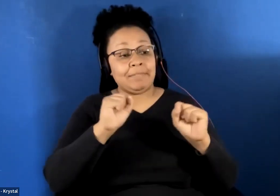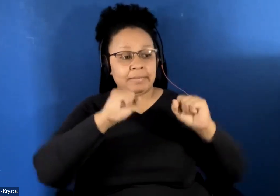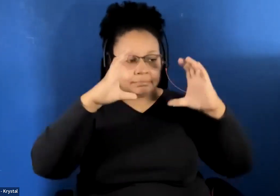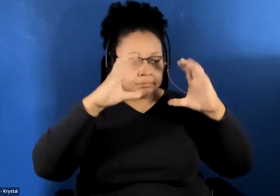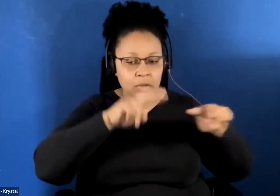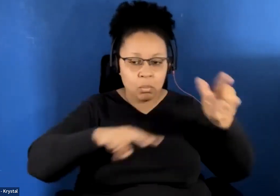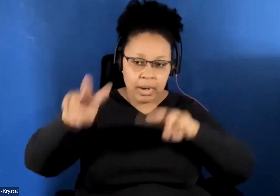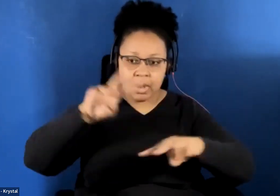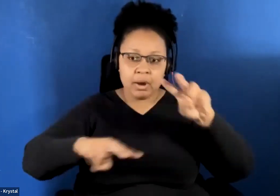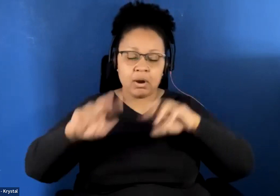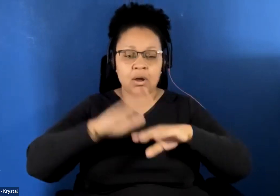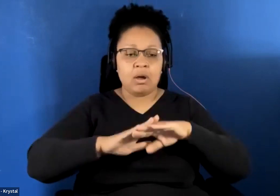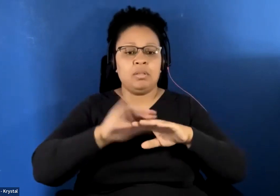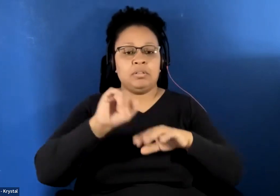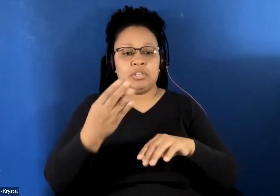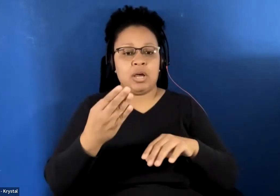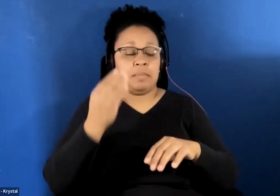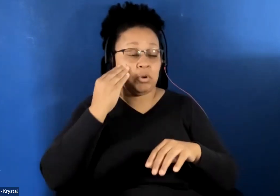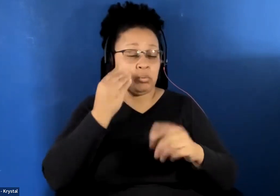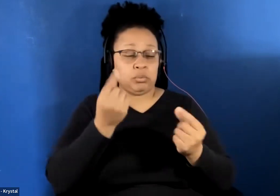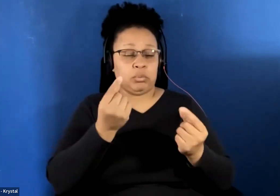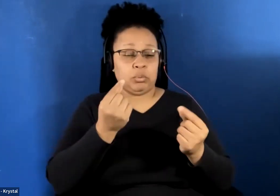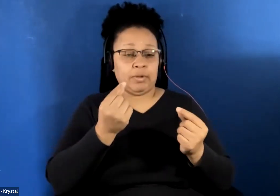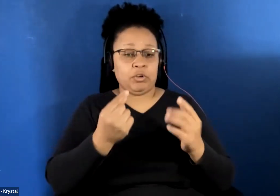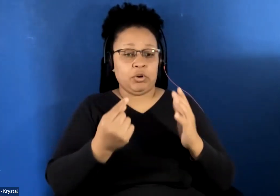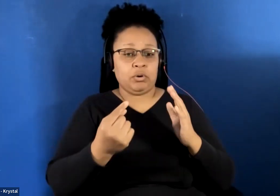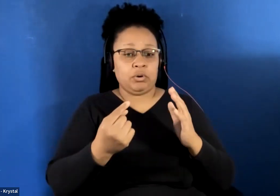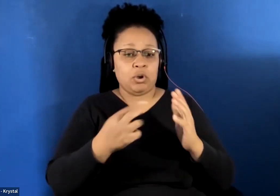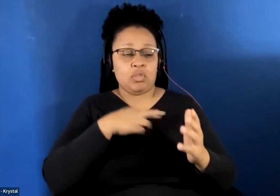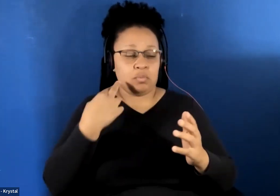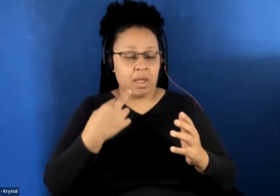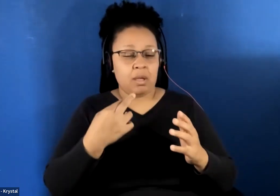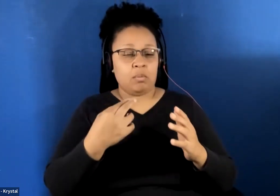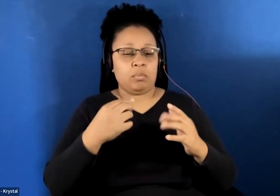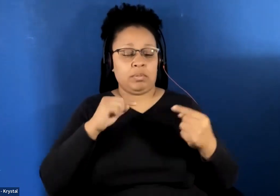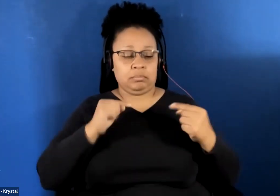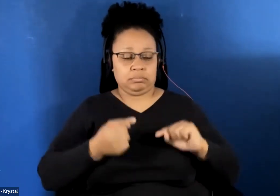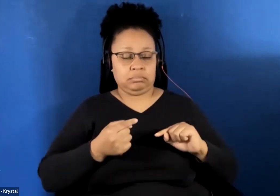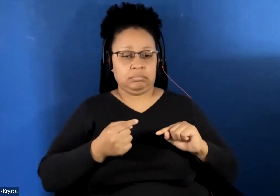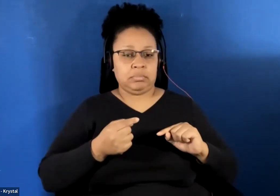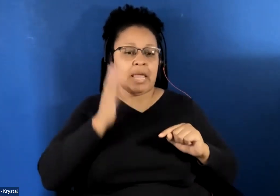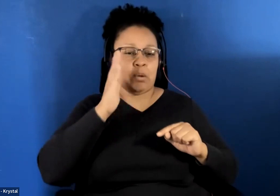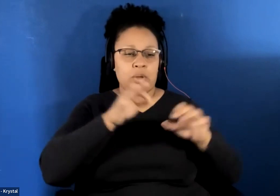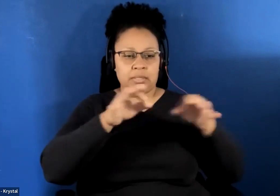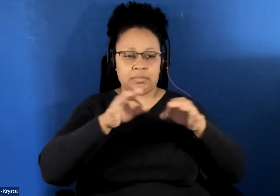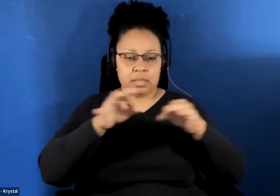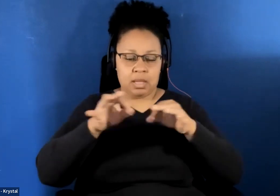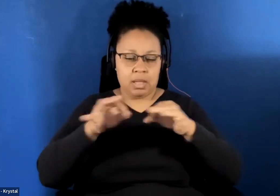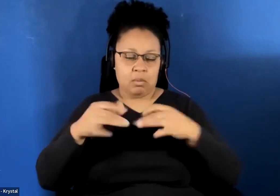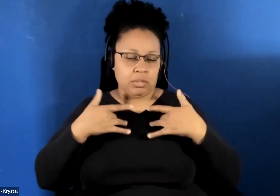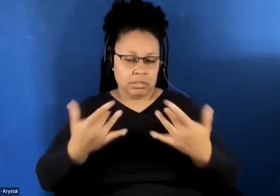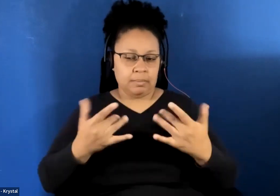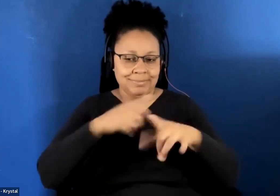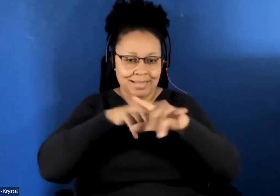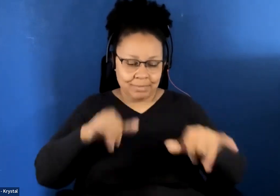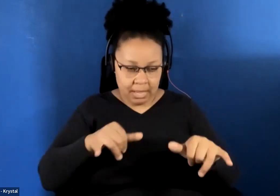demonstrates what to do if you are threatened with harm. The video describes the actions that are occurring as they're being completed. So as